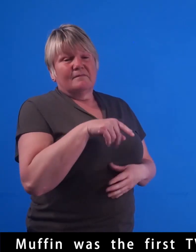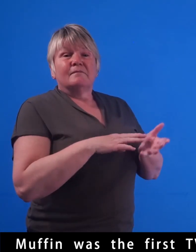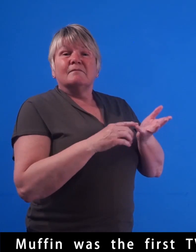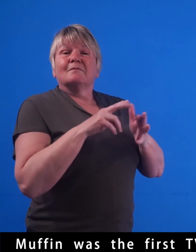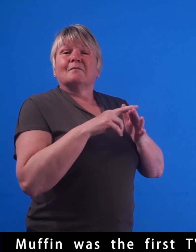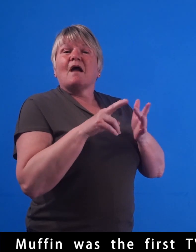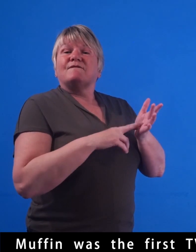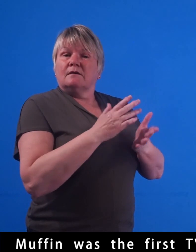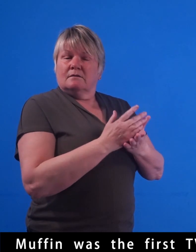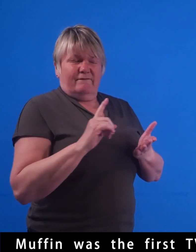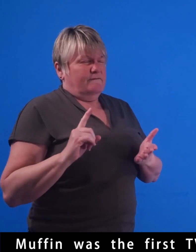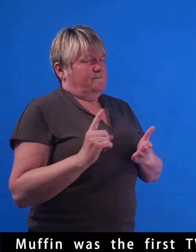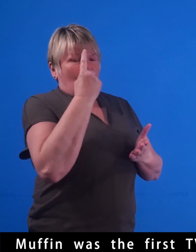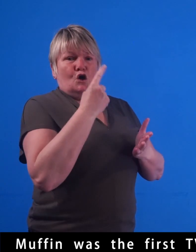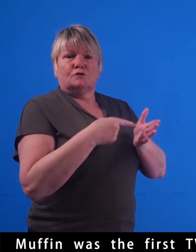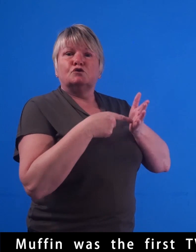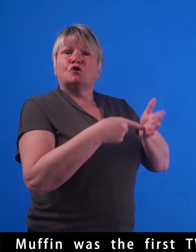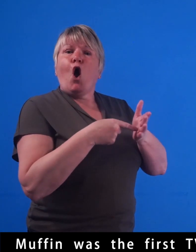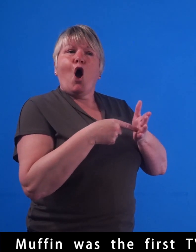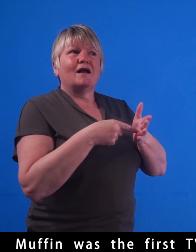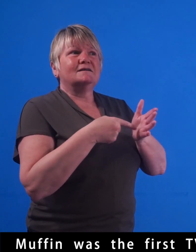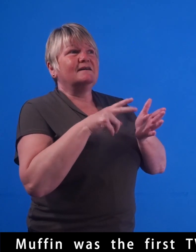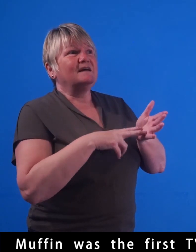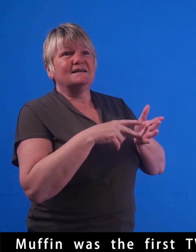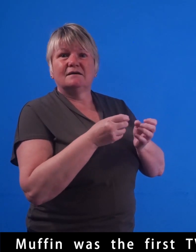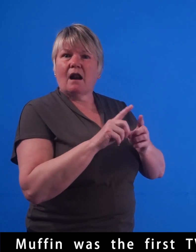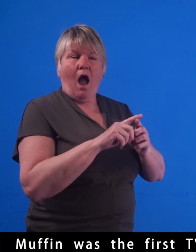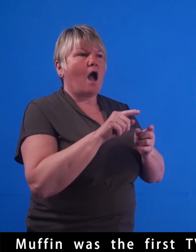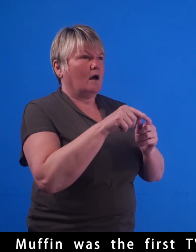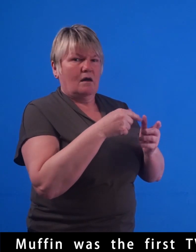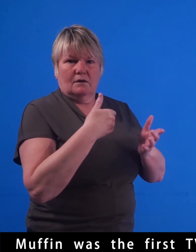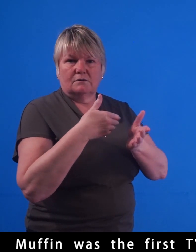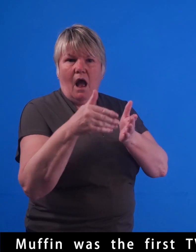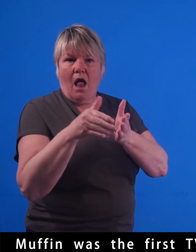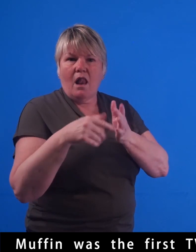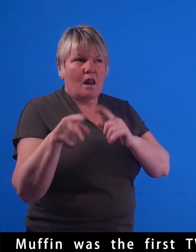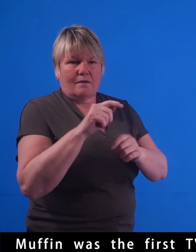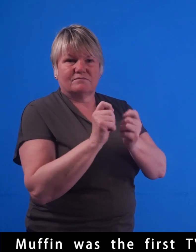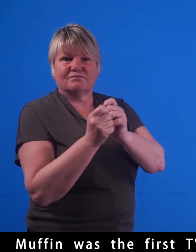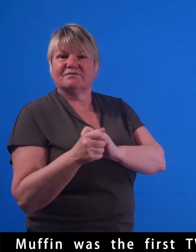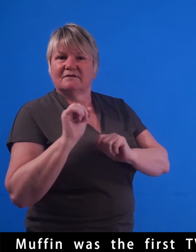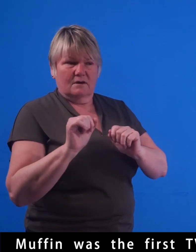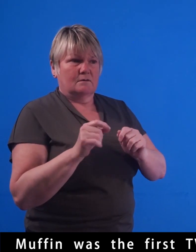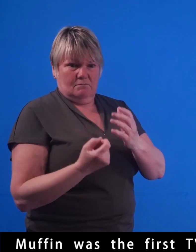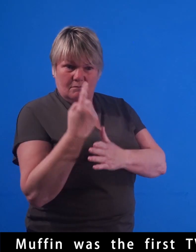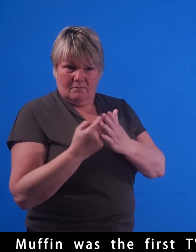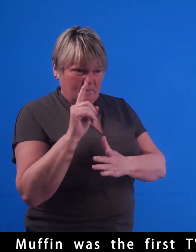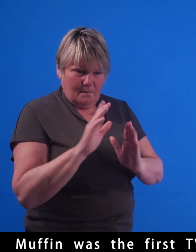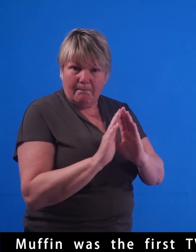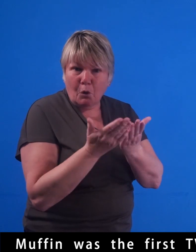Muffin was the first TV spin-off toy and also appeared in books, comics,